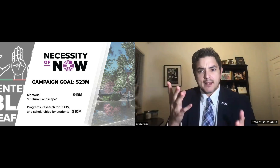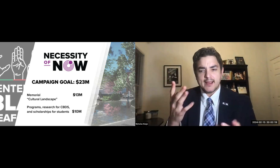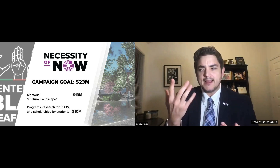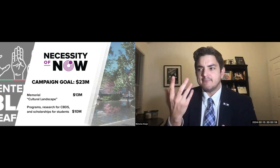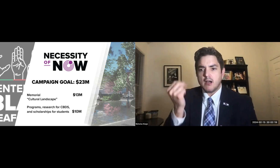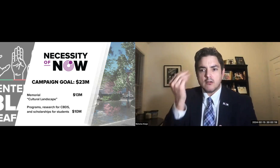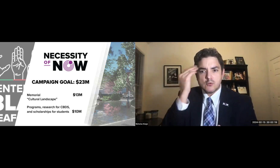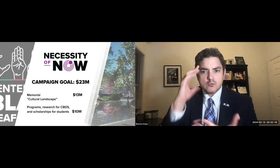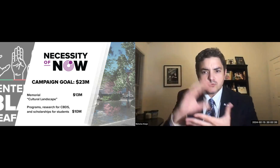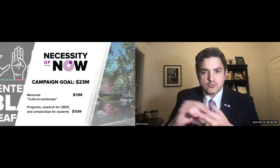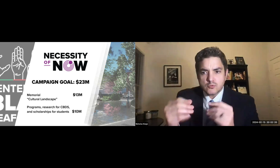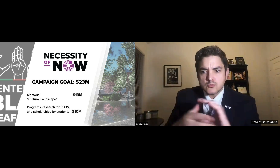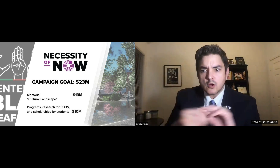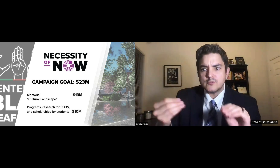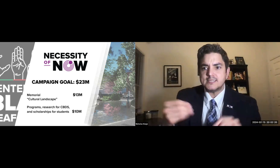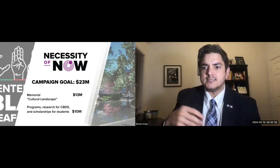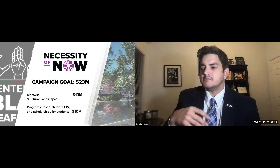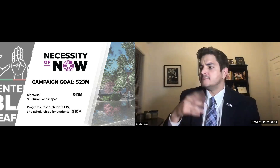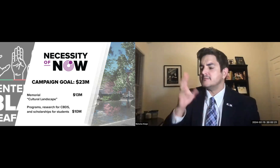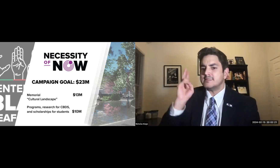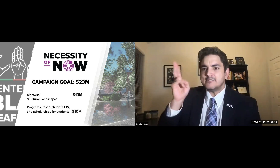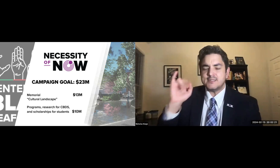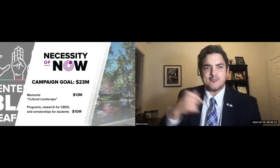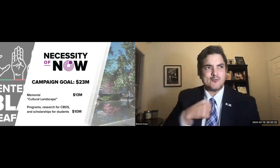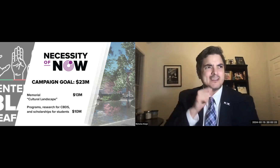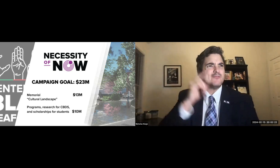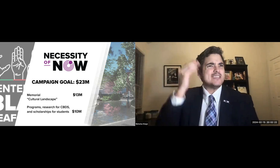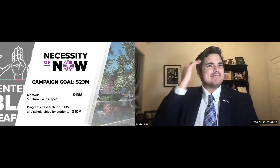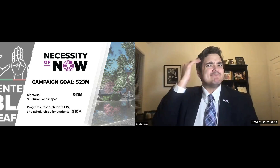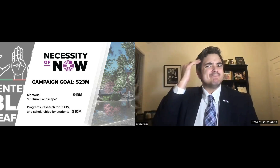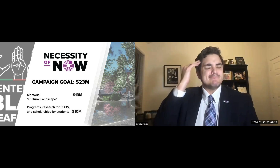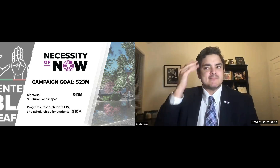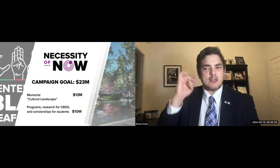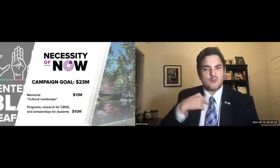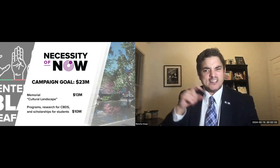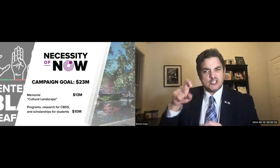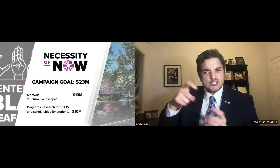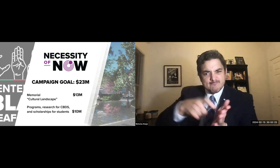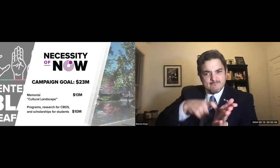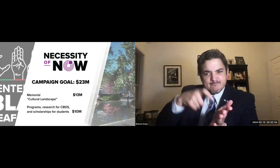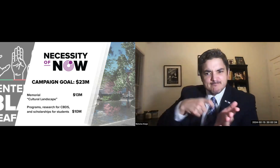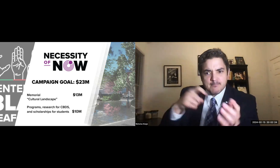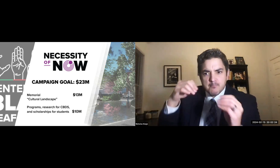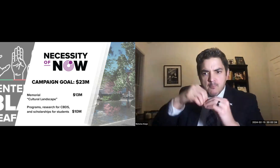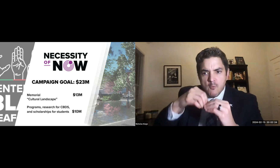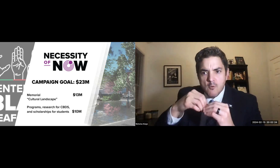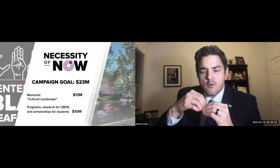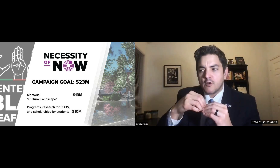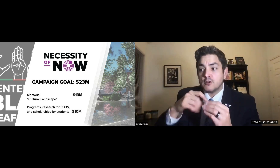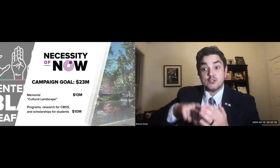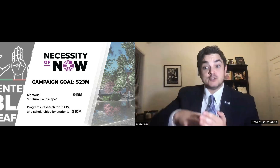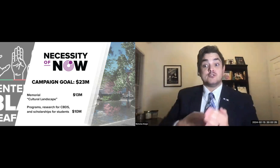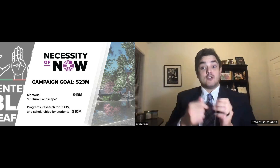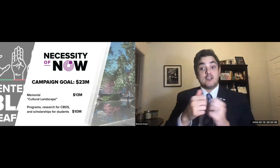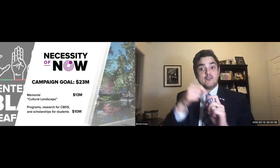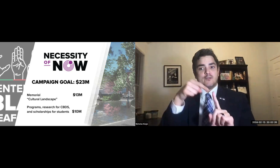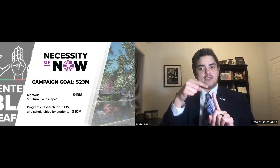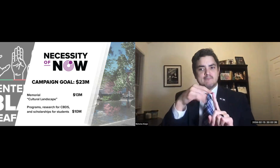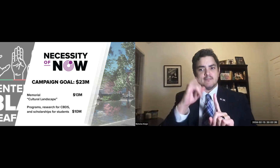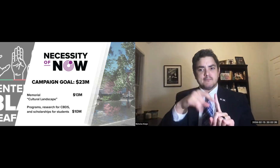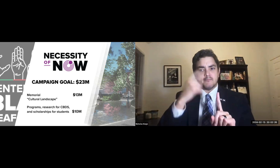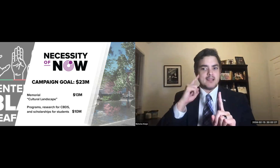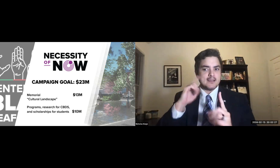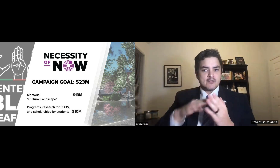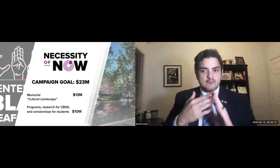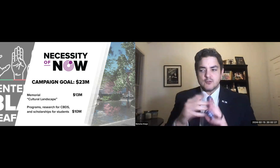is the Black deaf community. There are many stories that are unknown, many pieces of history that we're not familiar with, and we